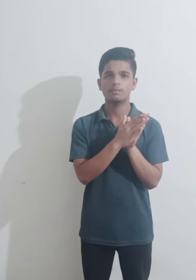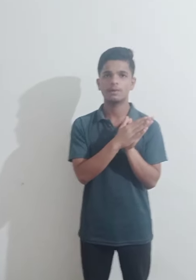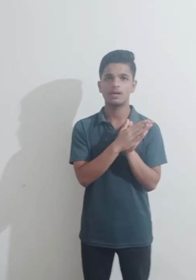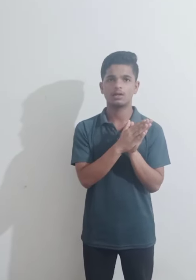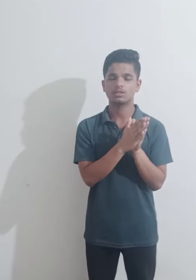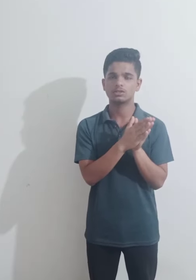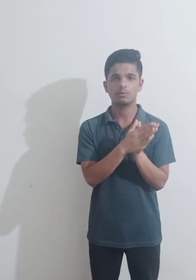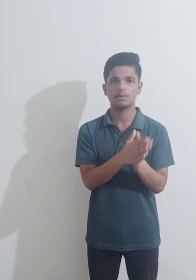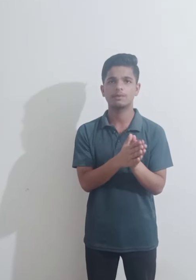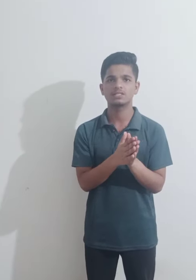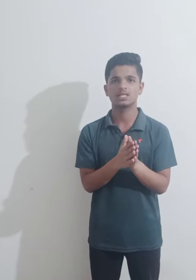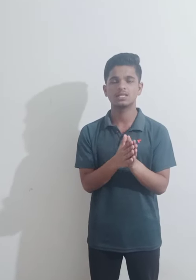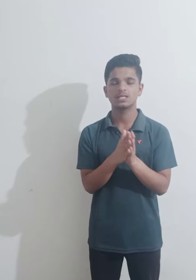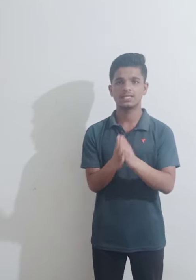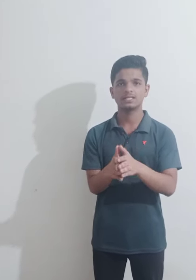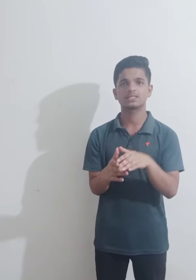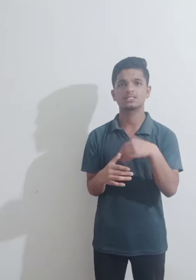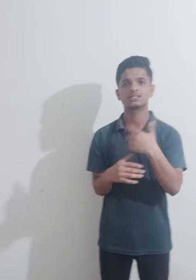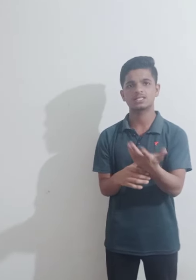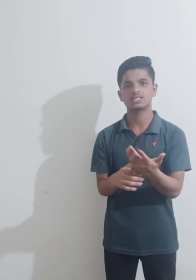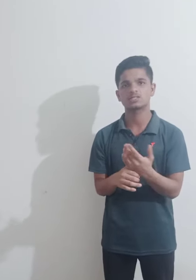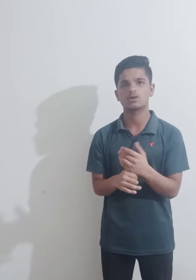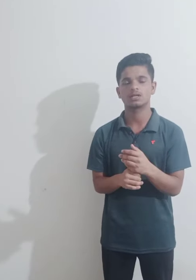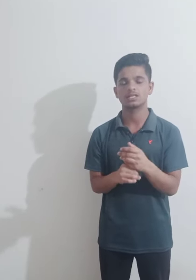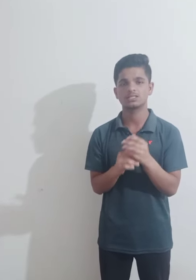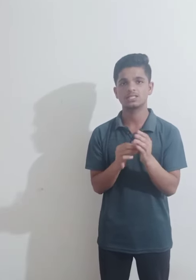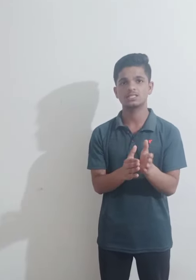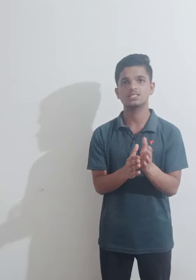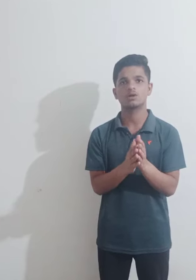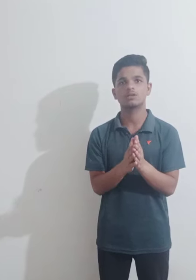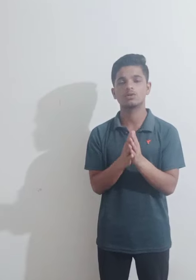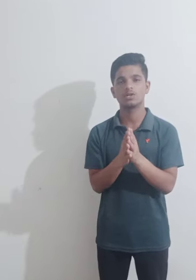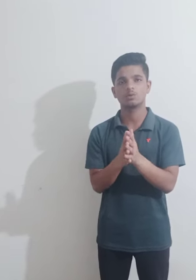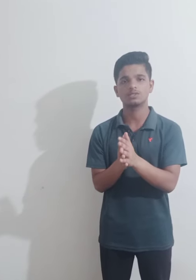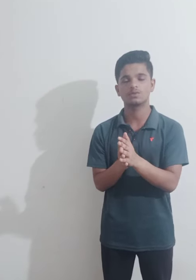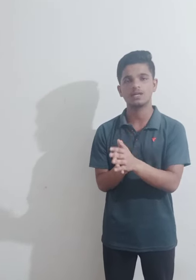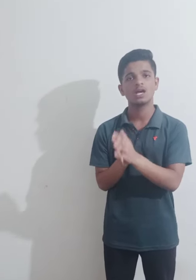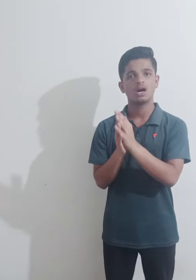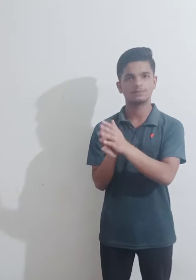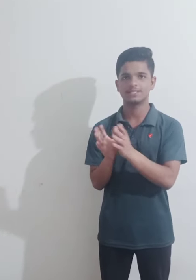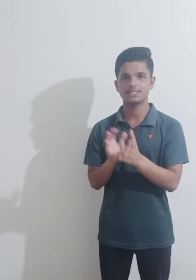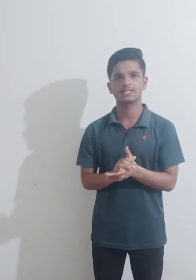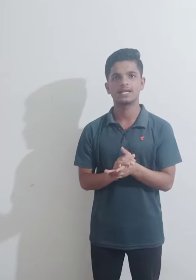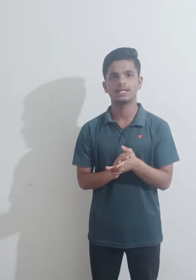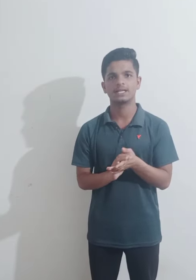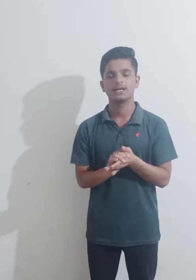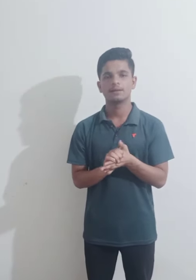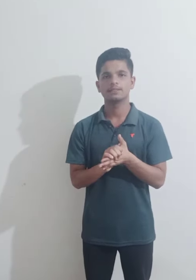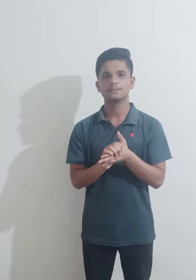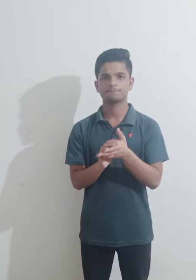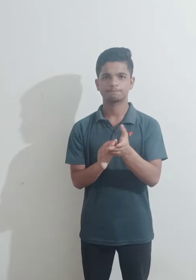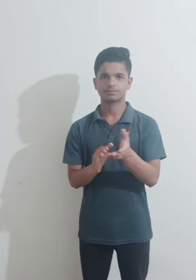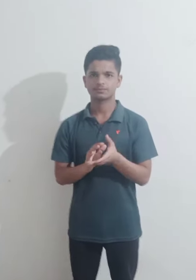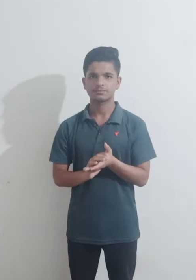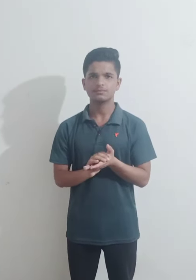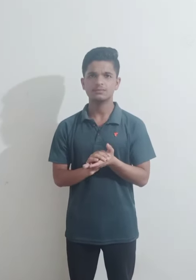allocation of memory is done, then the constructor is called only once when object is created. Means